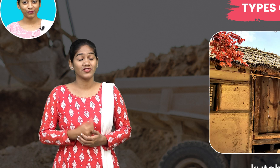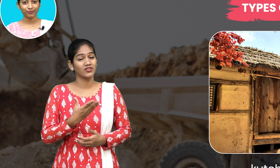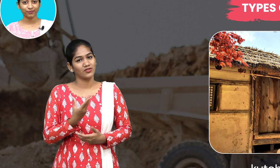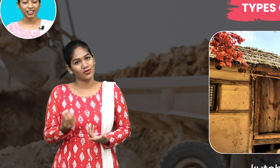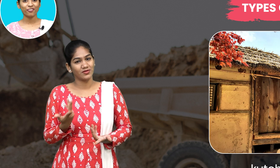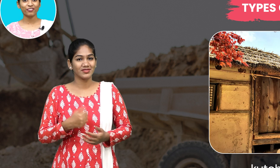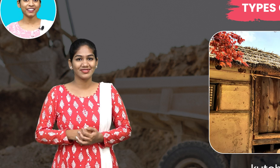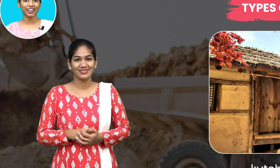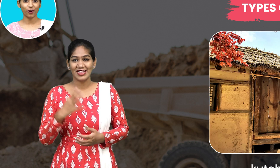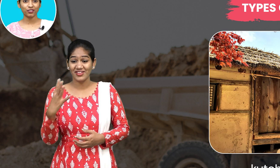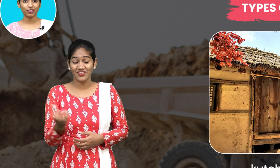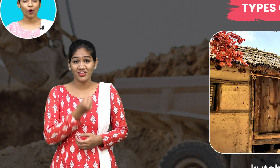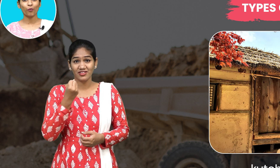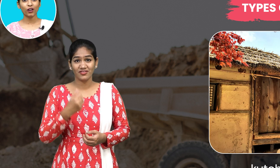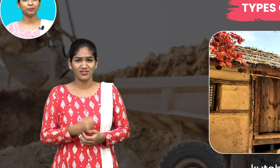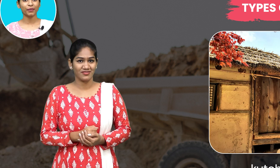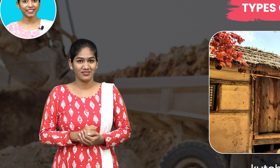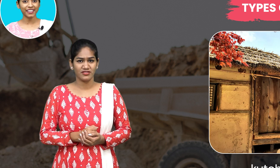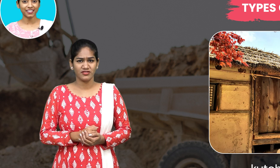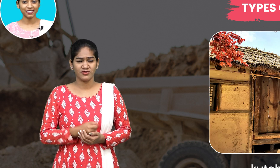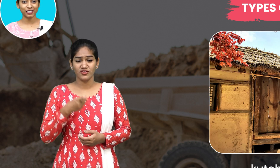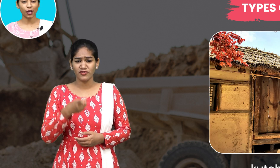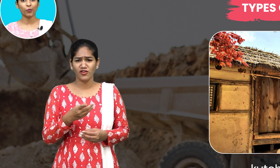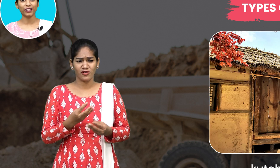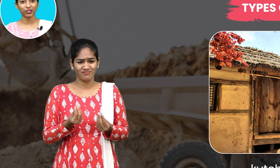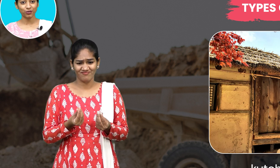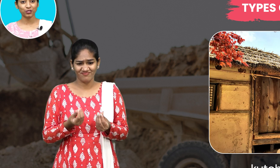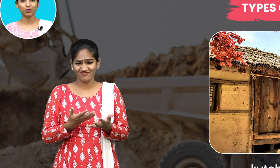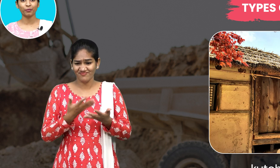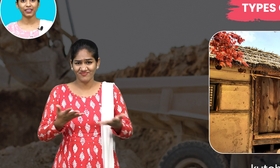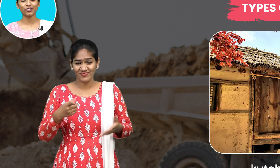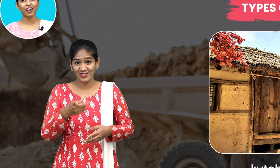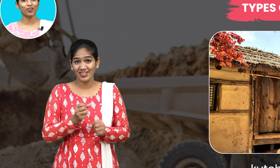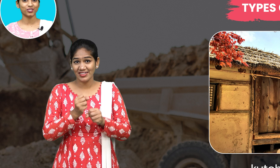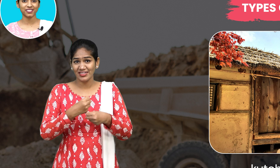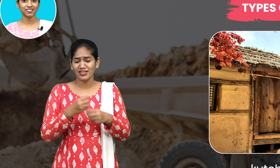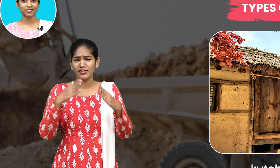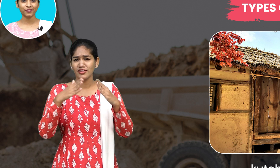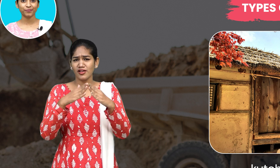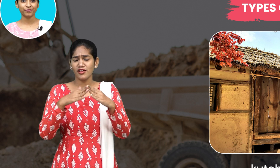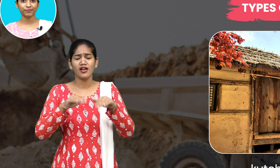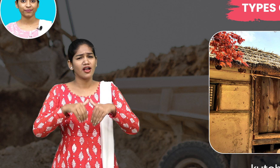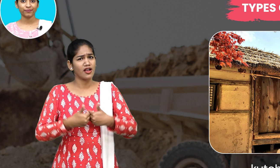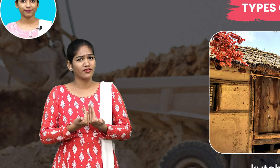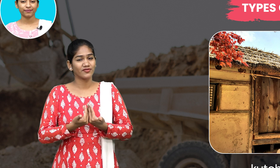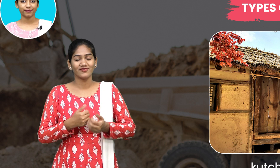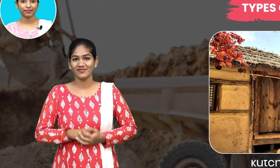Also, find out what materials were used to make your house.